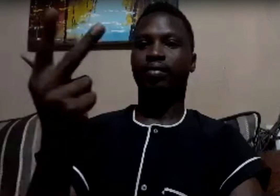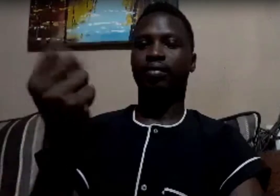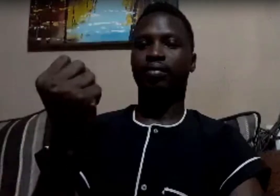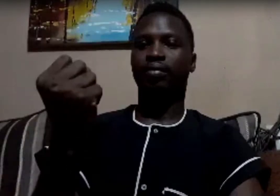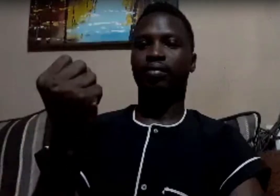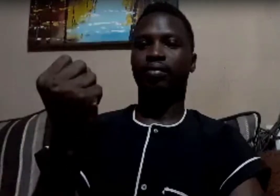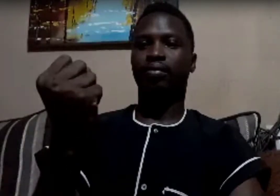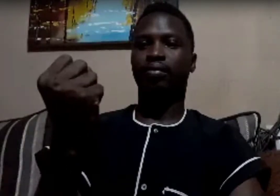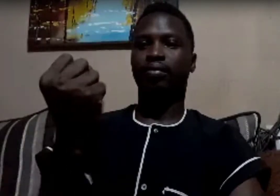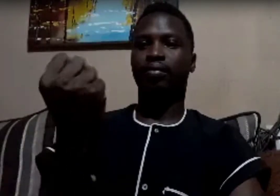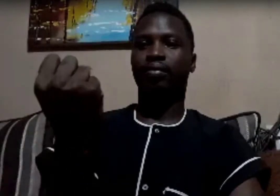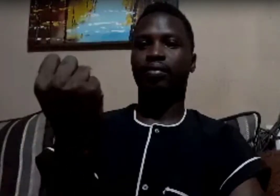Very good. 14.